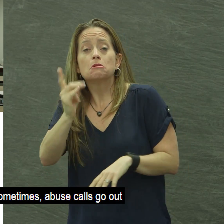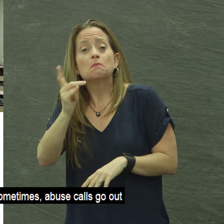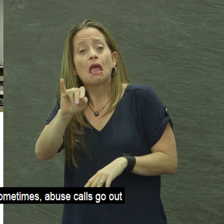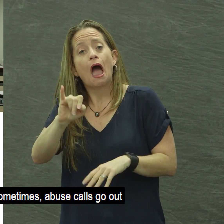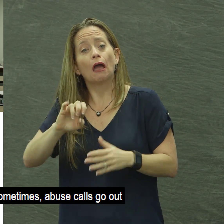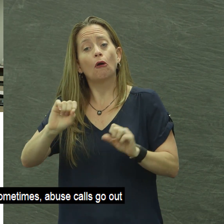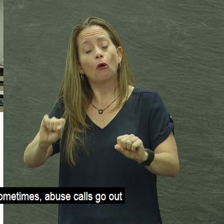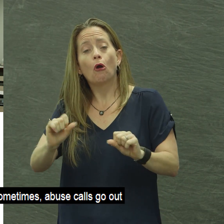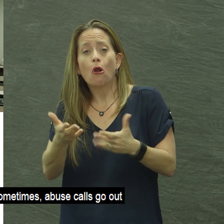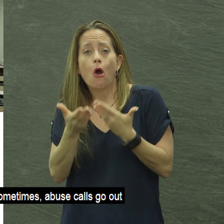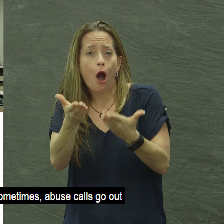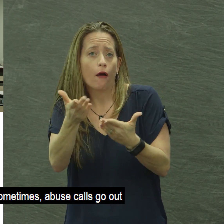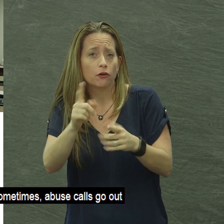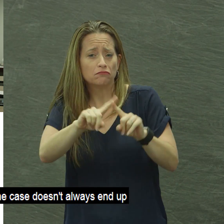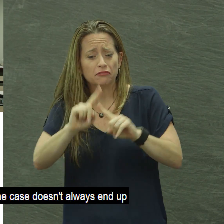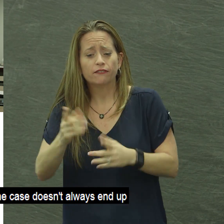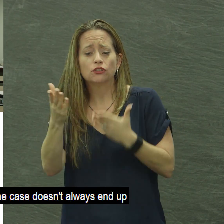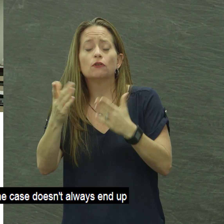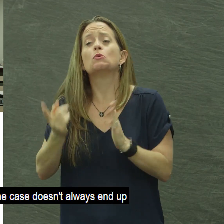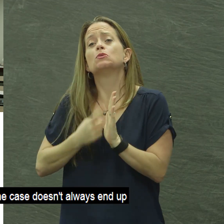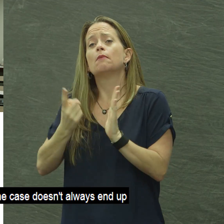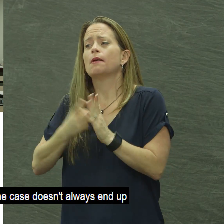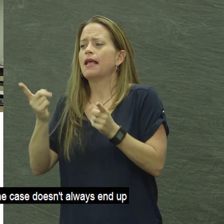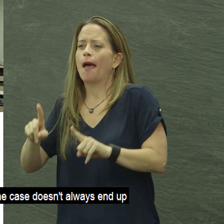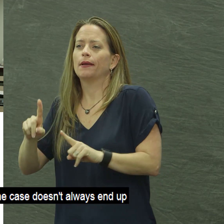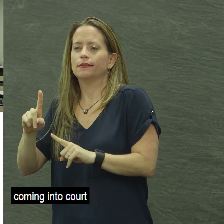So sometimes abuse calls go out and the case